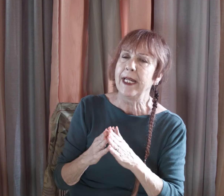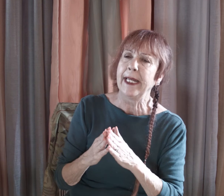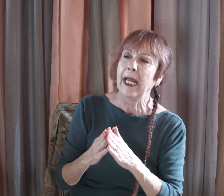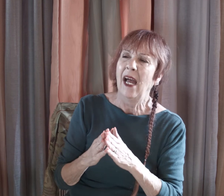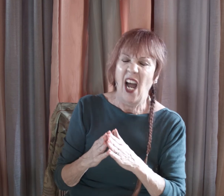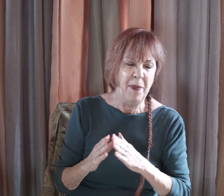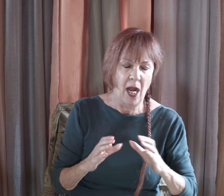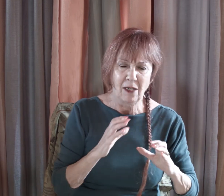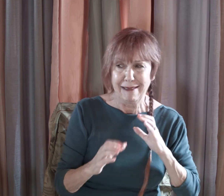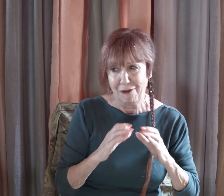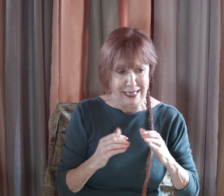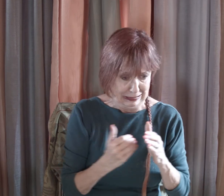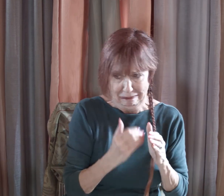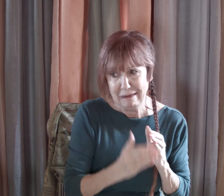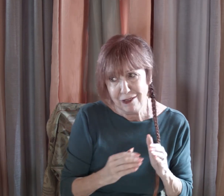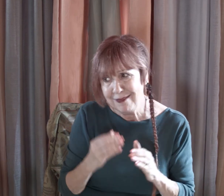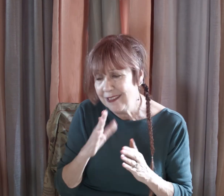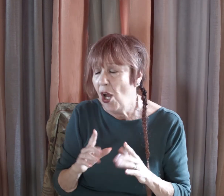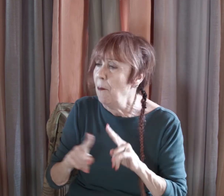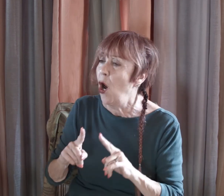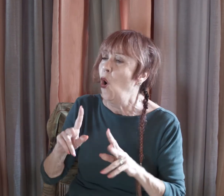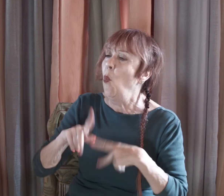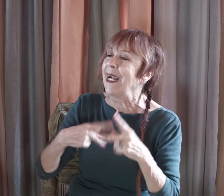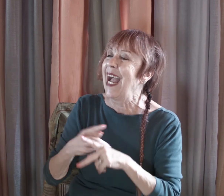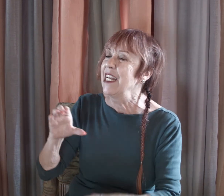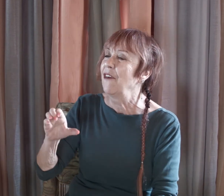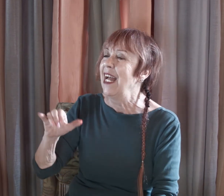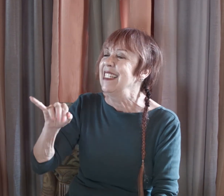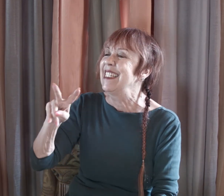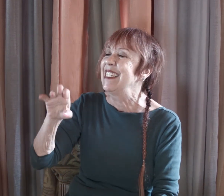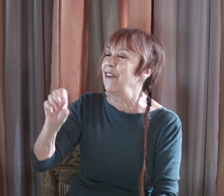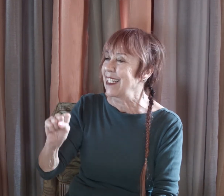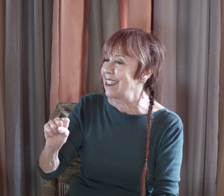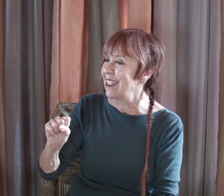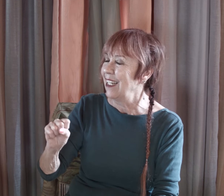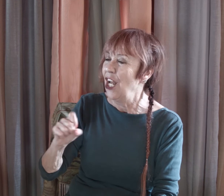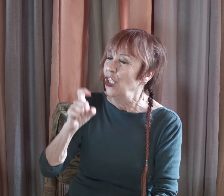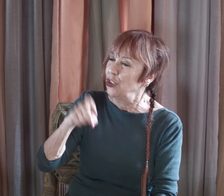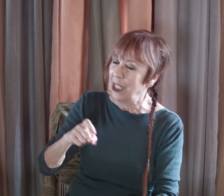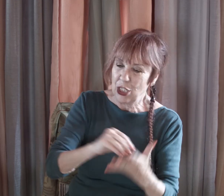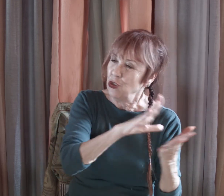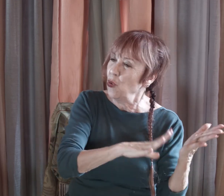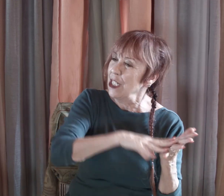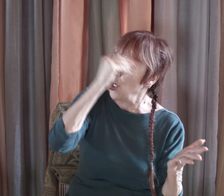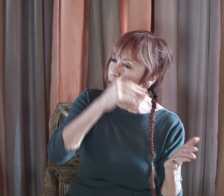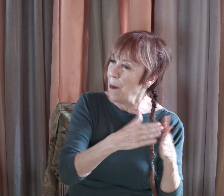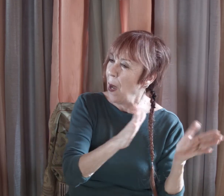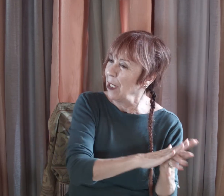as we end this conversation all too soon, I might say, what kind of civics should students be learning